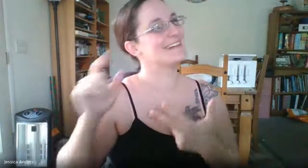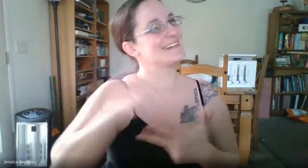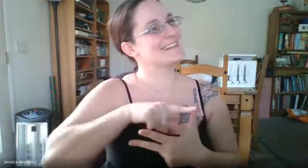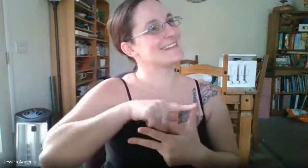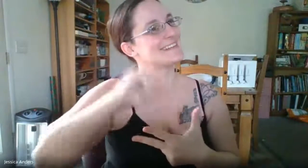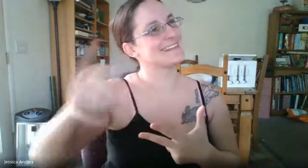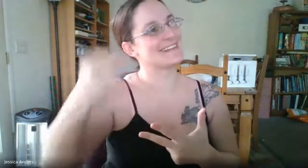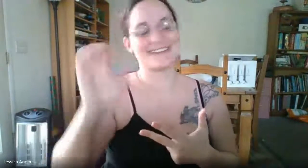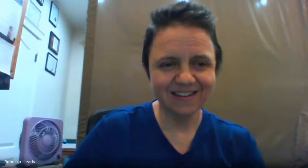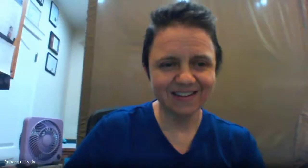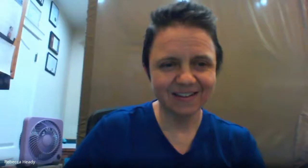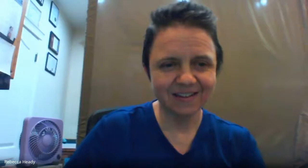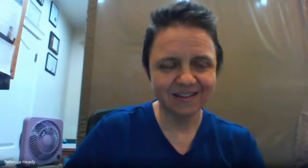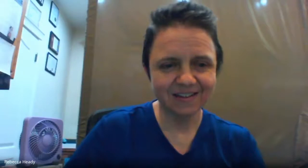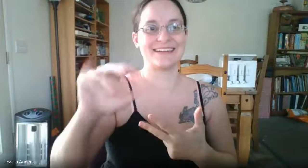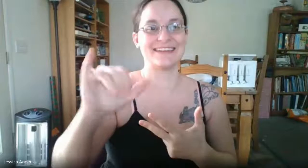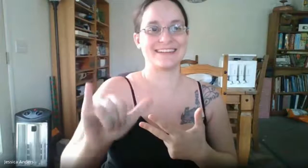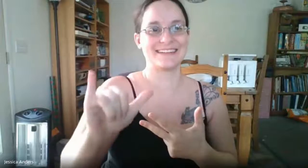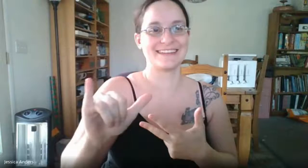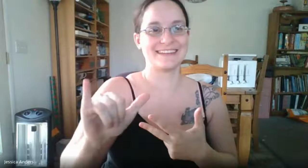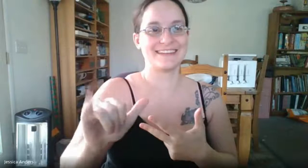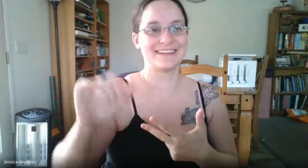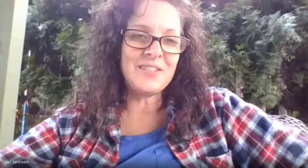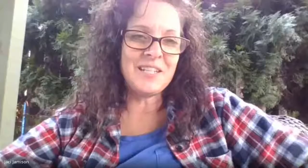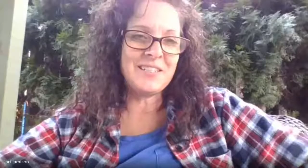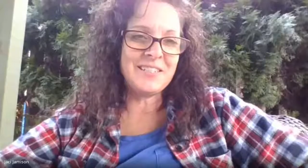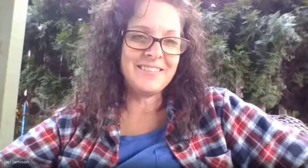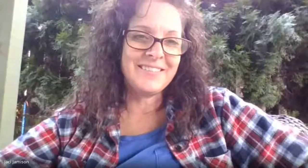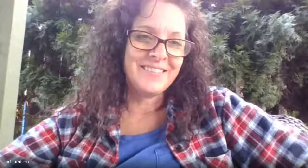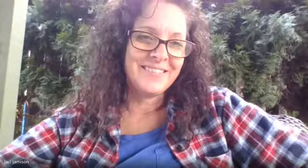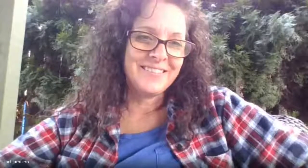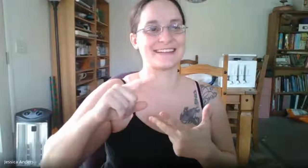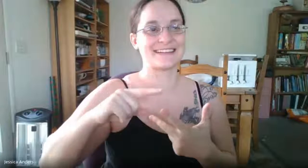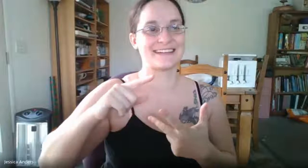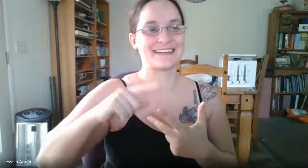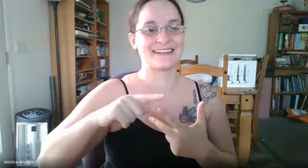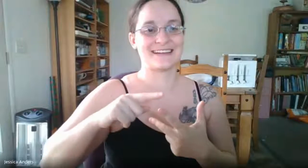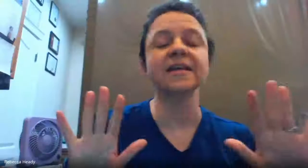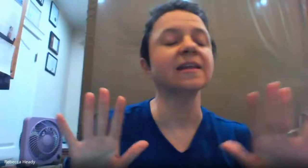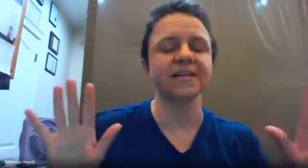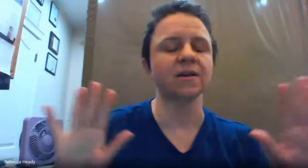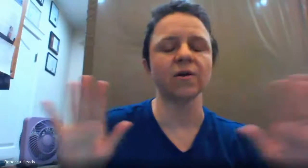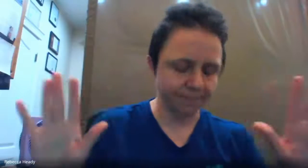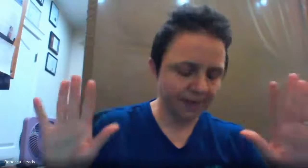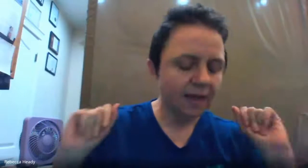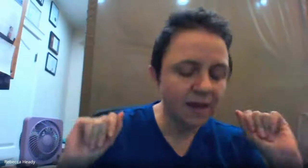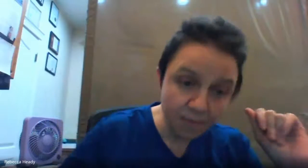Right hand. Yeah. Jenny's left-handed, so. Yeah. Oh, you can sign left-handed. Okay. Let me make that distinction.